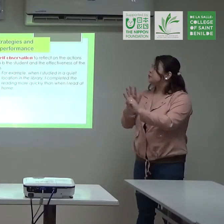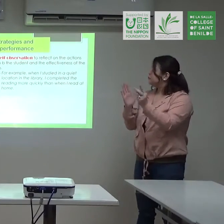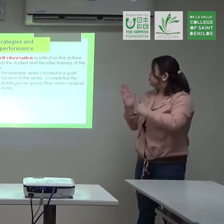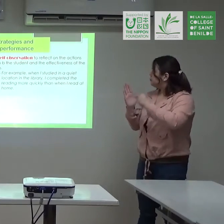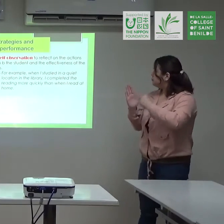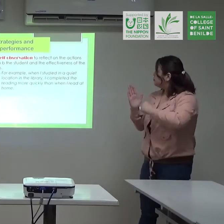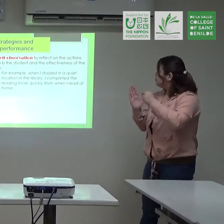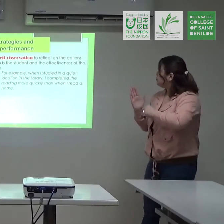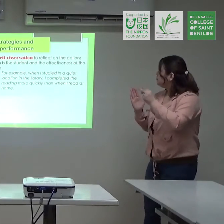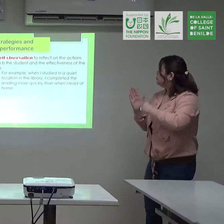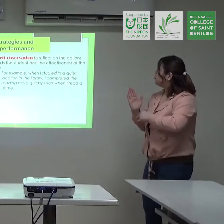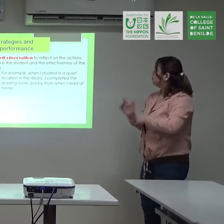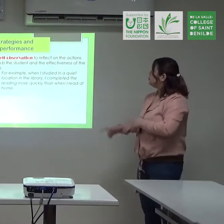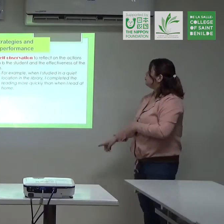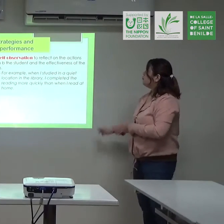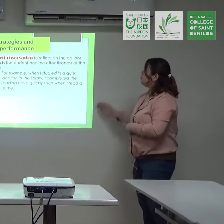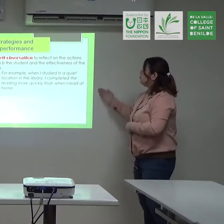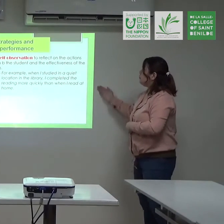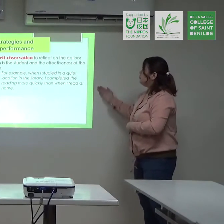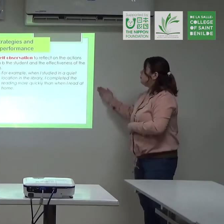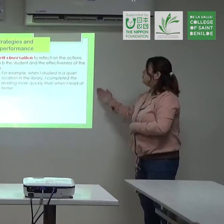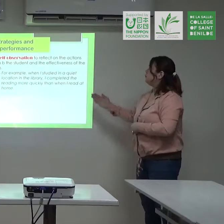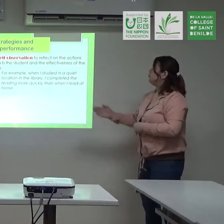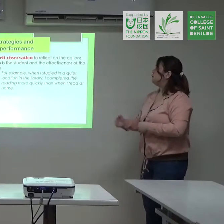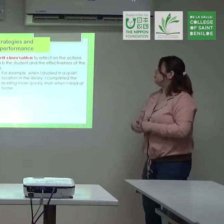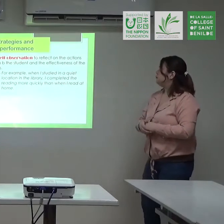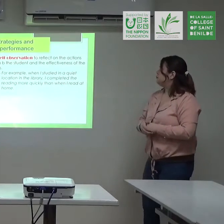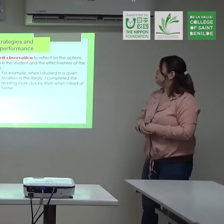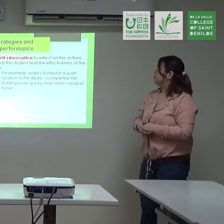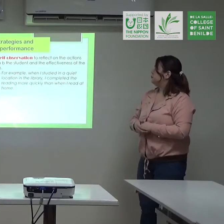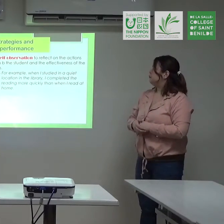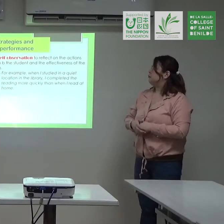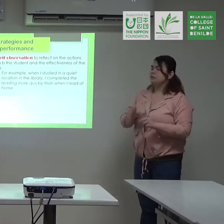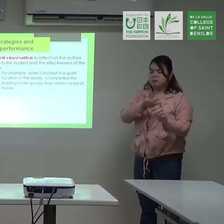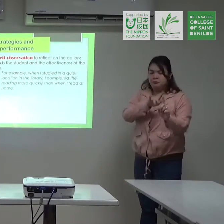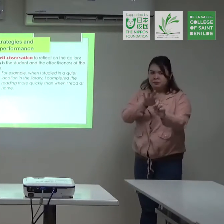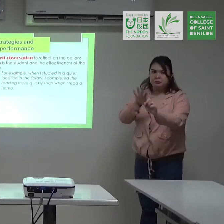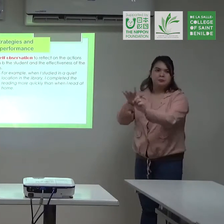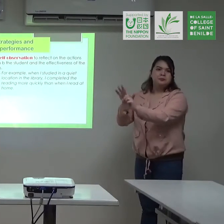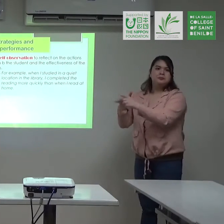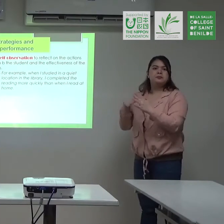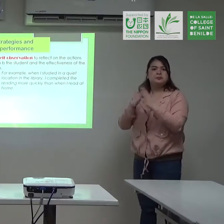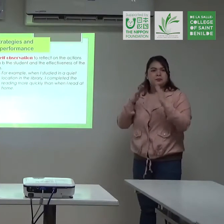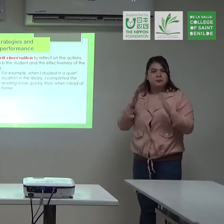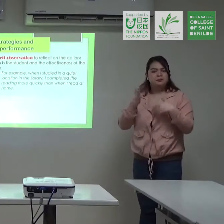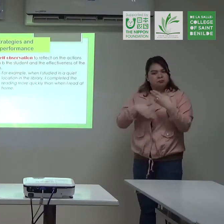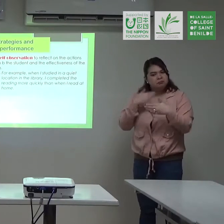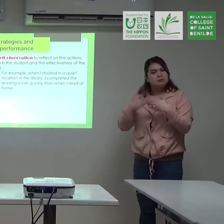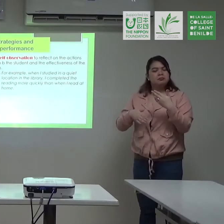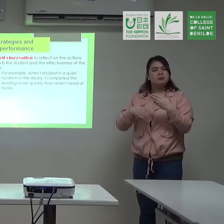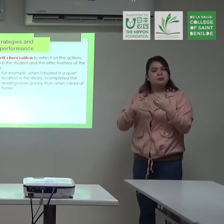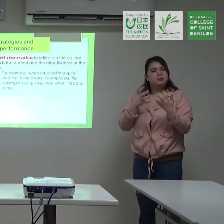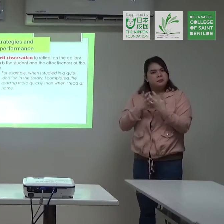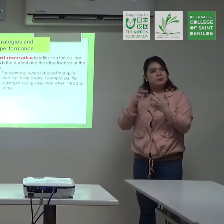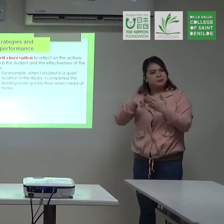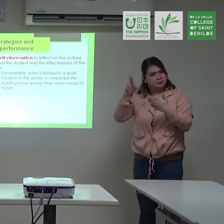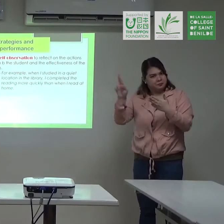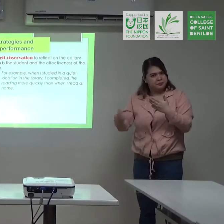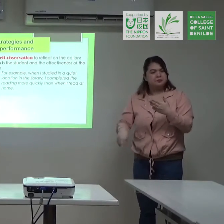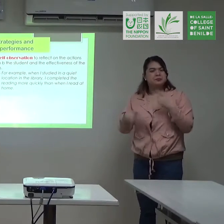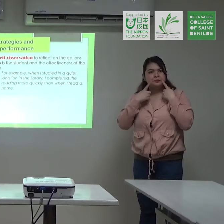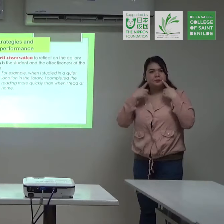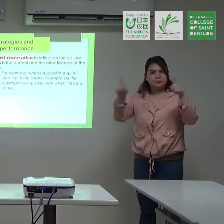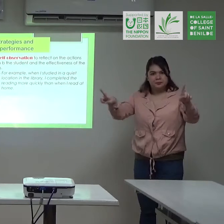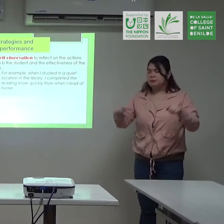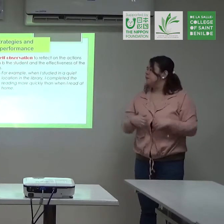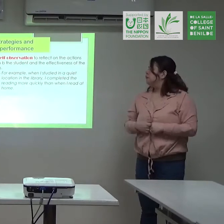on the actions taken by the student and the effectiveness of the results. For example, when I studied in